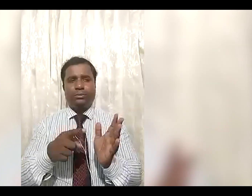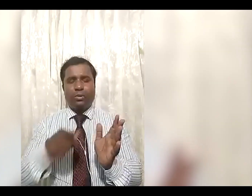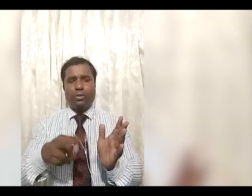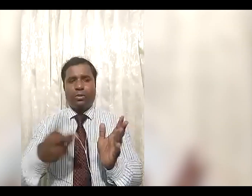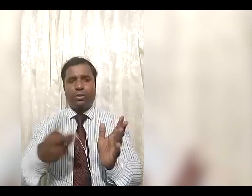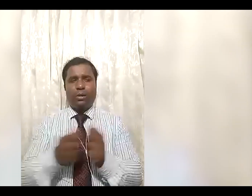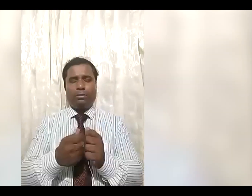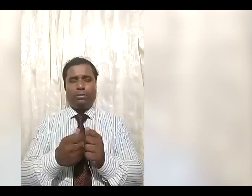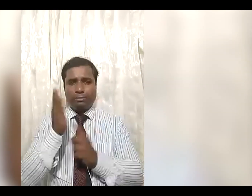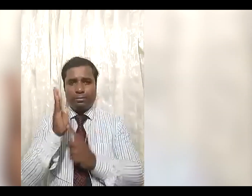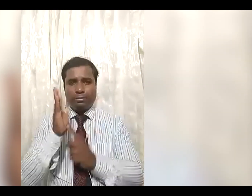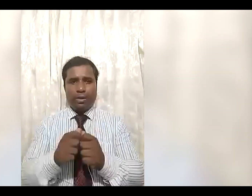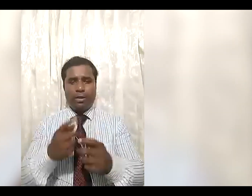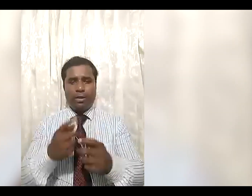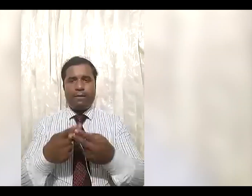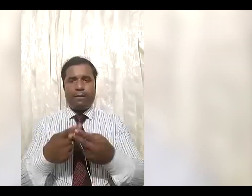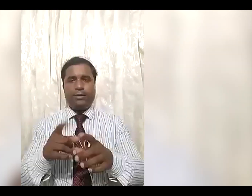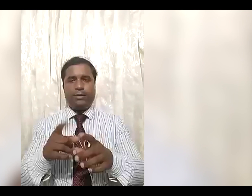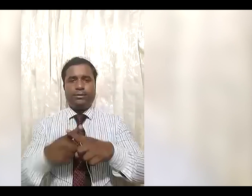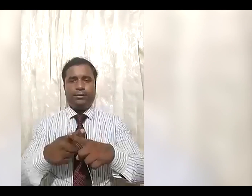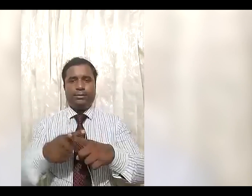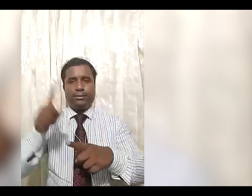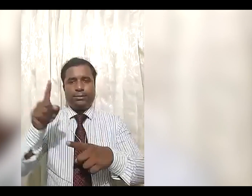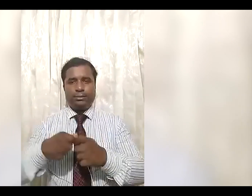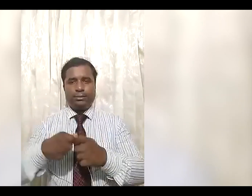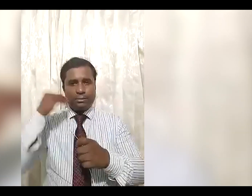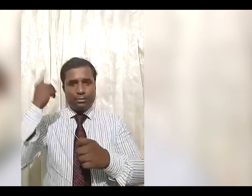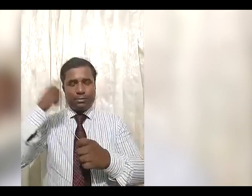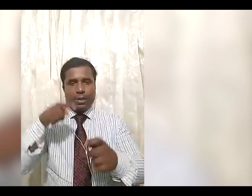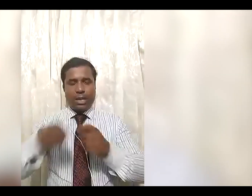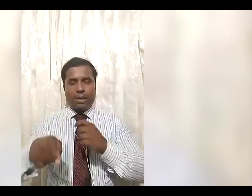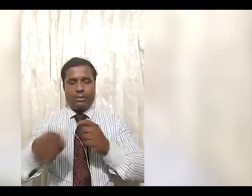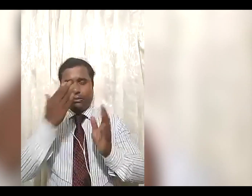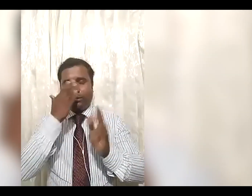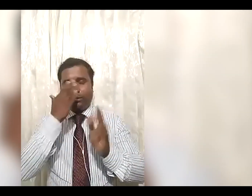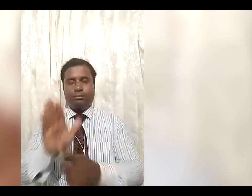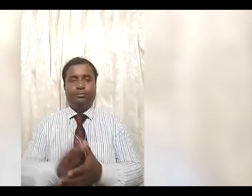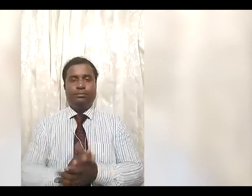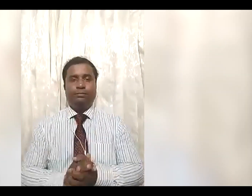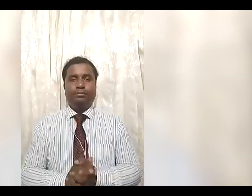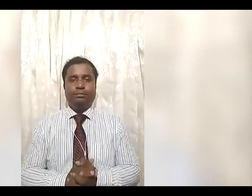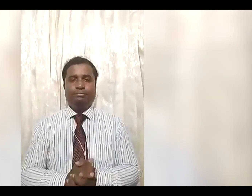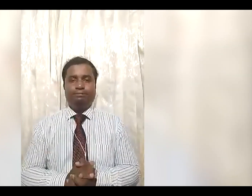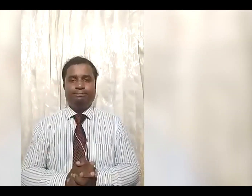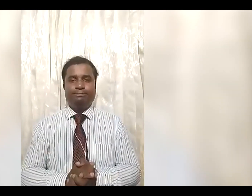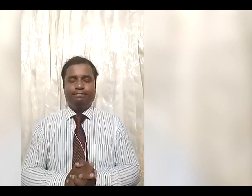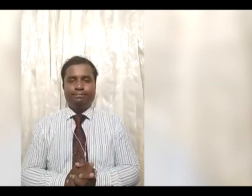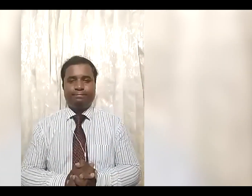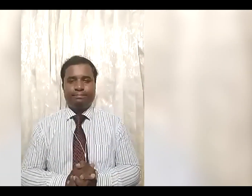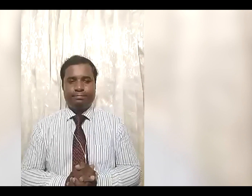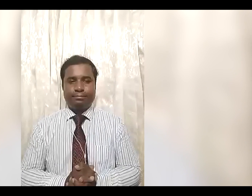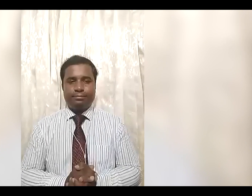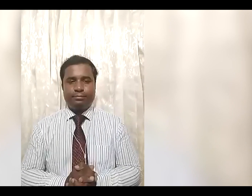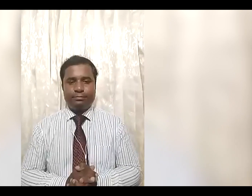polling, which relies on people self-identifying. So it's kind of notoriously inaccurate, but there are trends